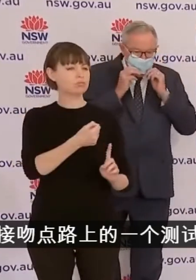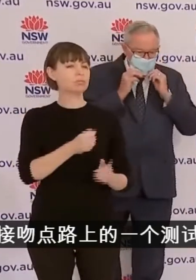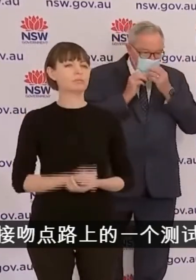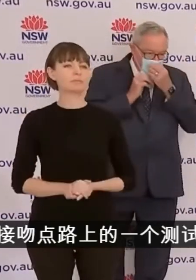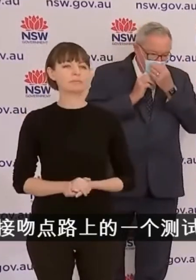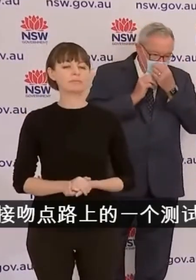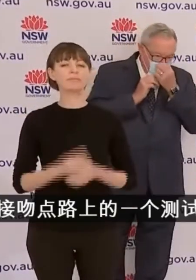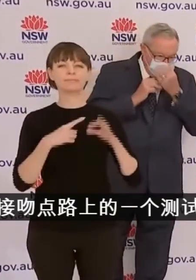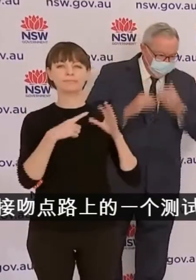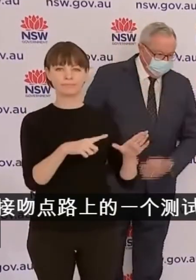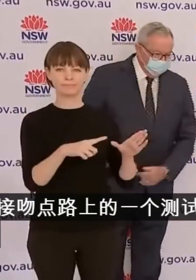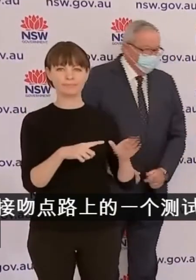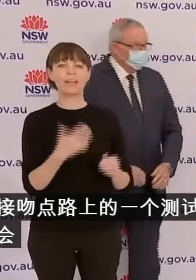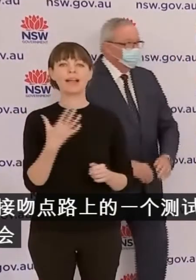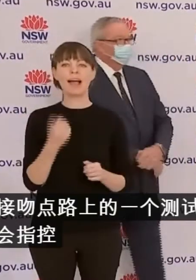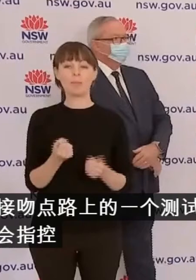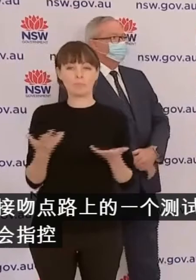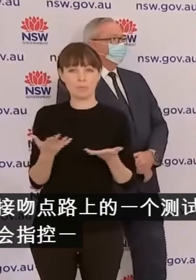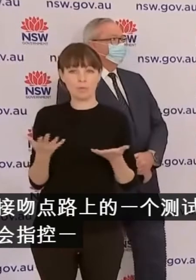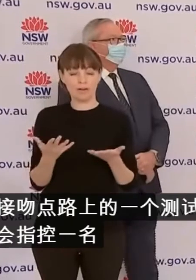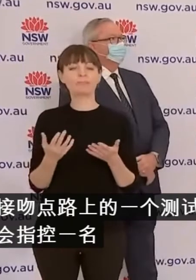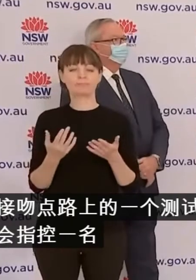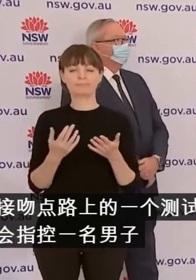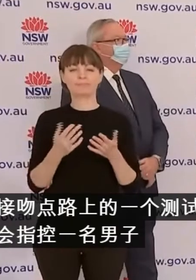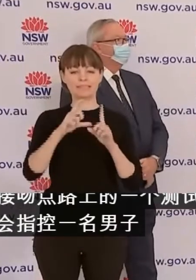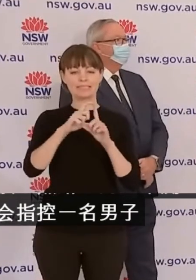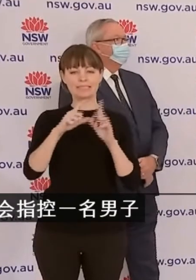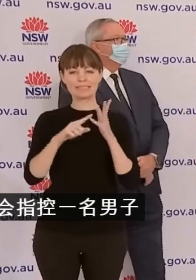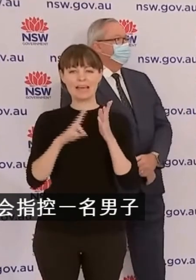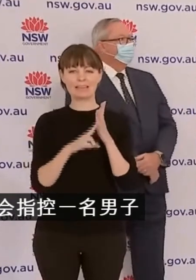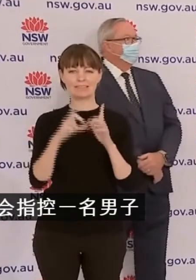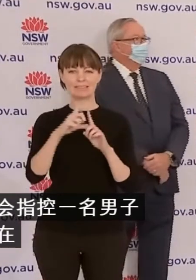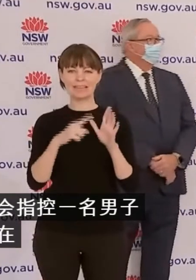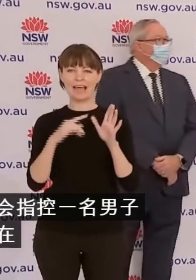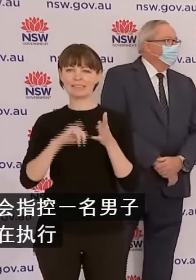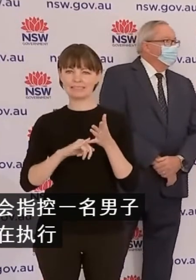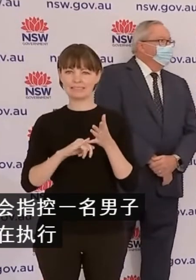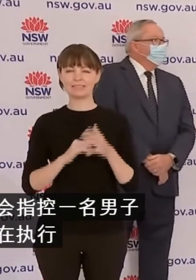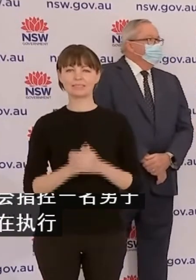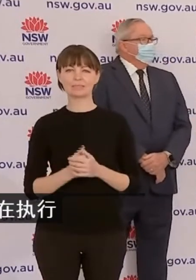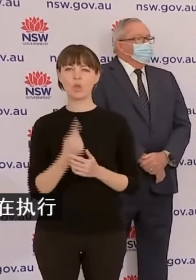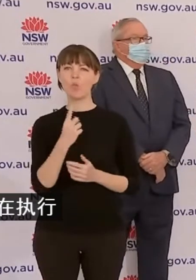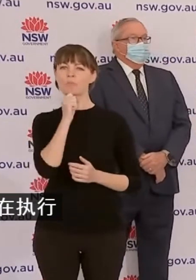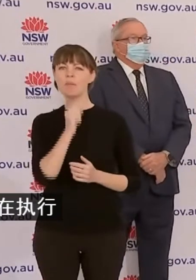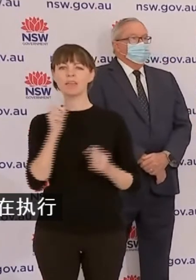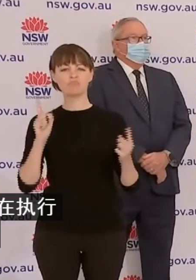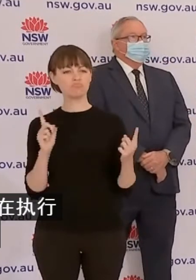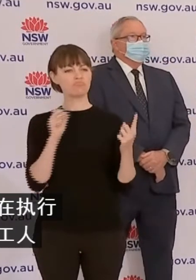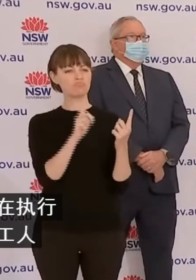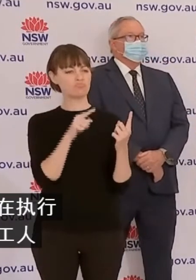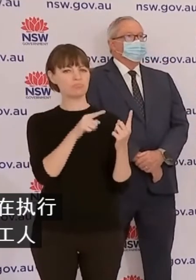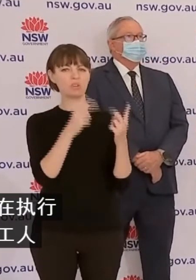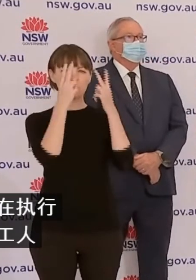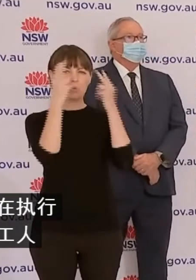there, where police will allege a man came up to one of the workers just going about her tasks,